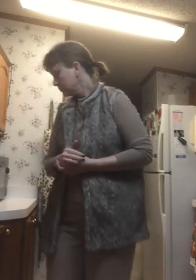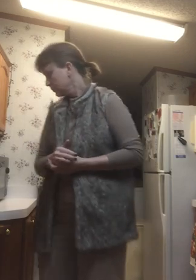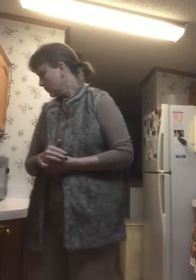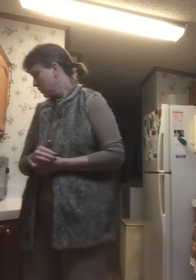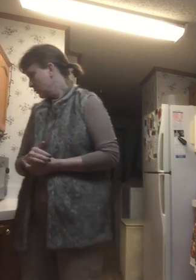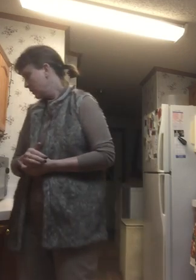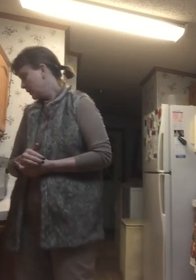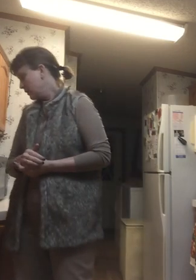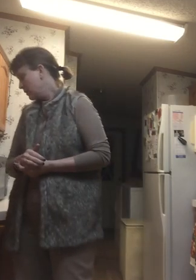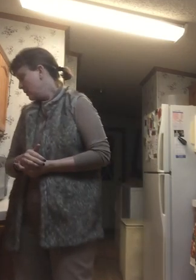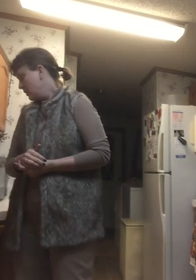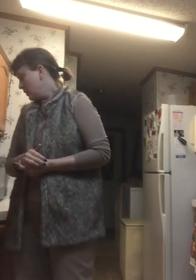Okay?